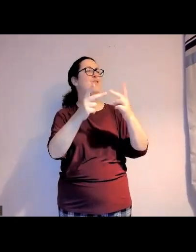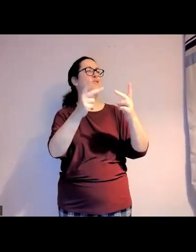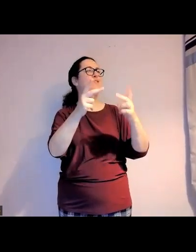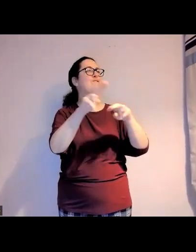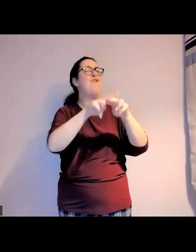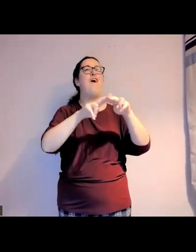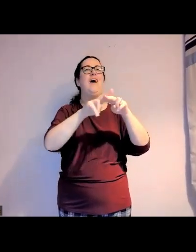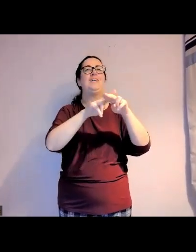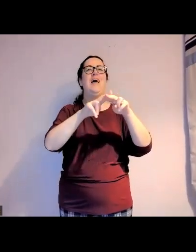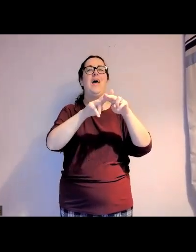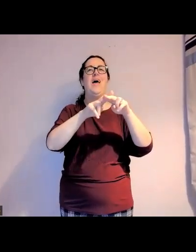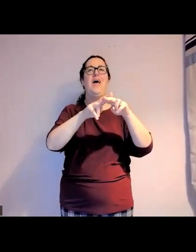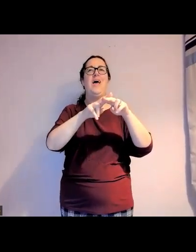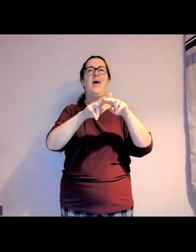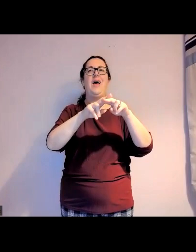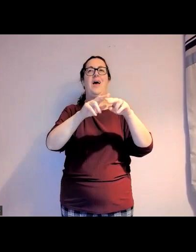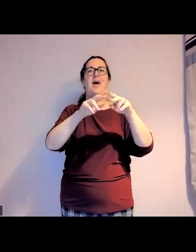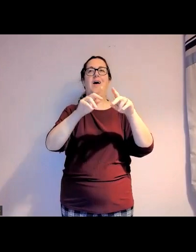after all.